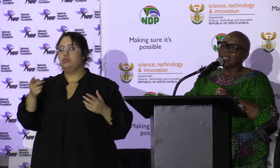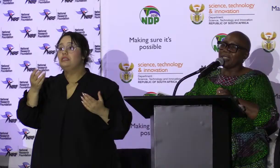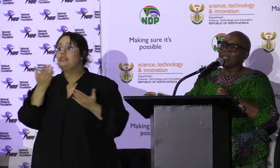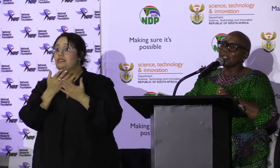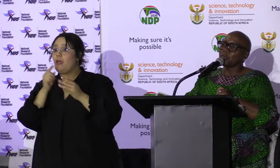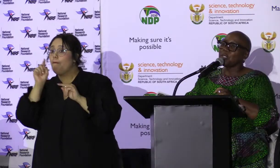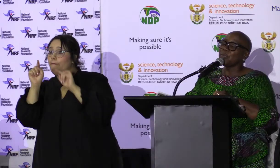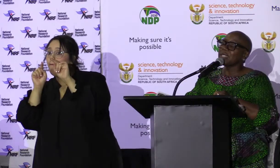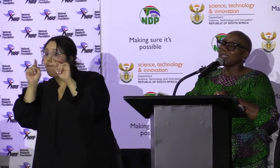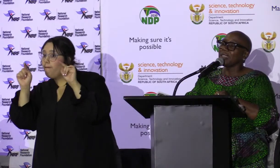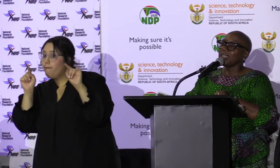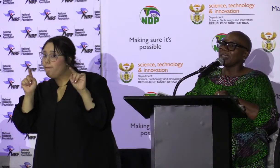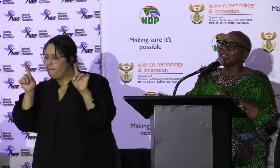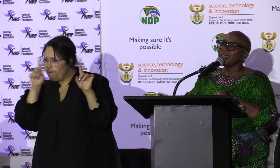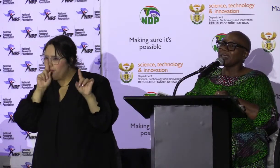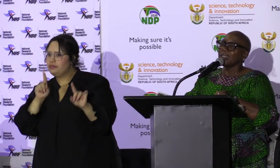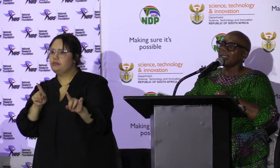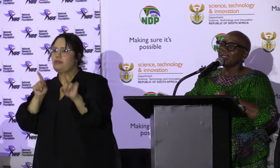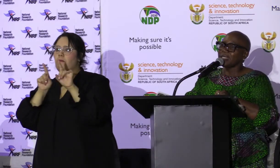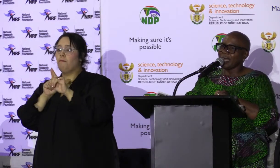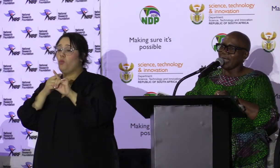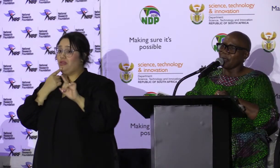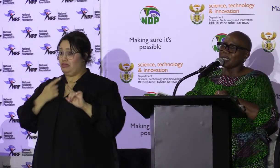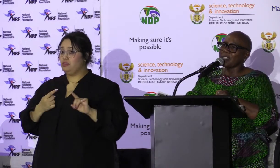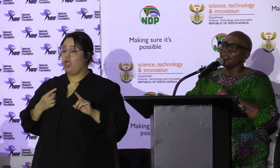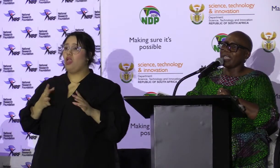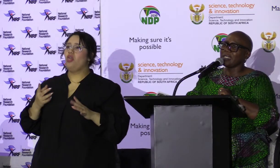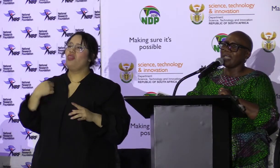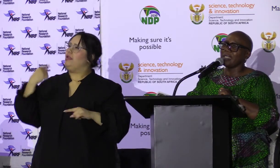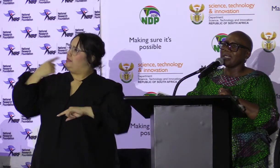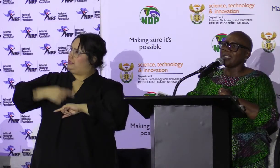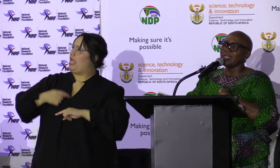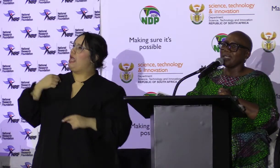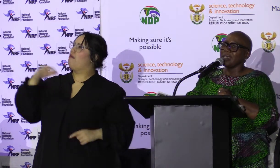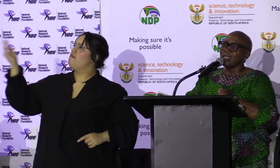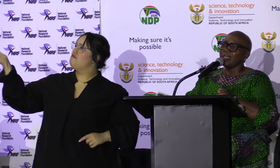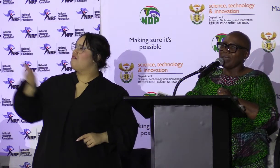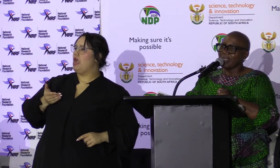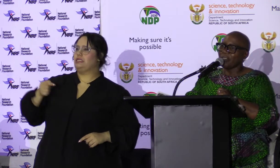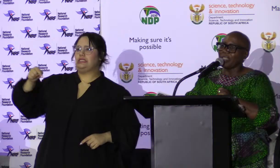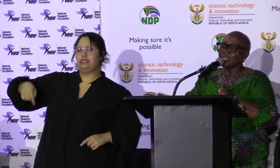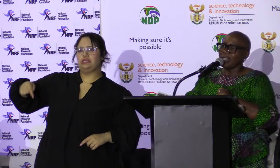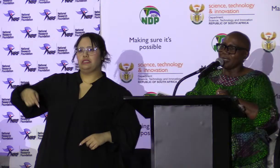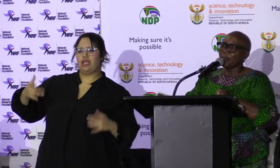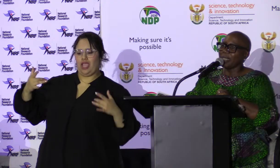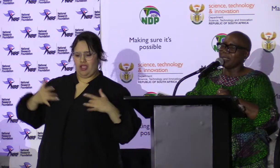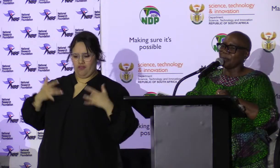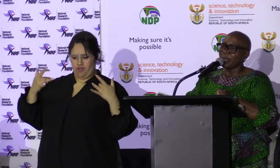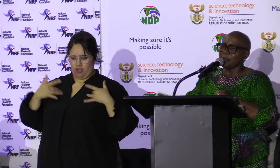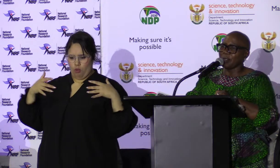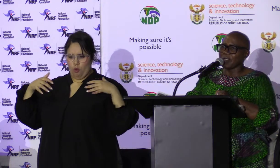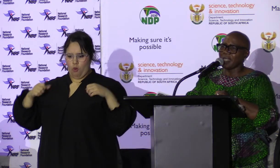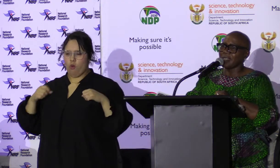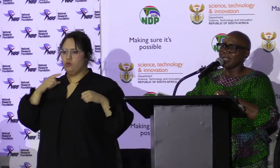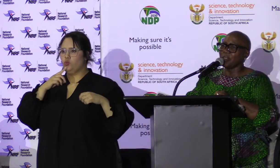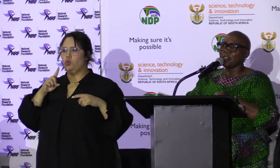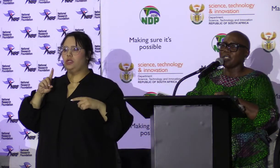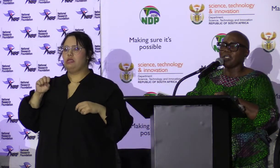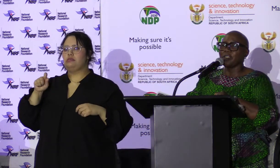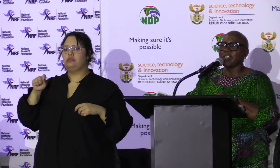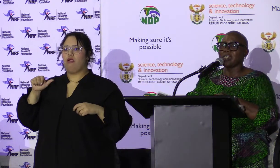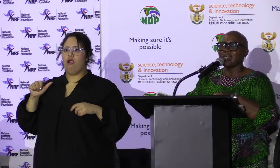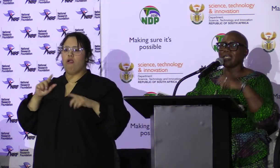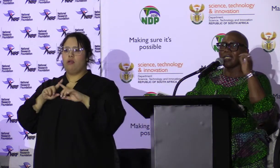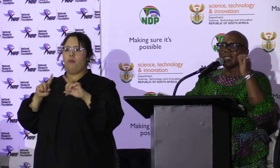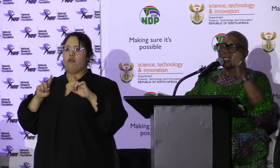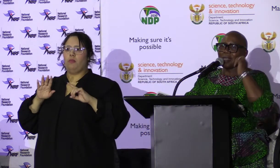some of these learners will be saying, the day I was invited, in the event held by the Department of Science,